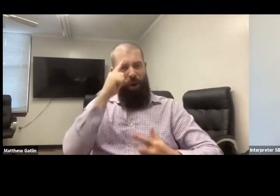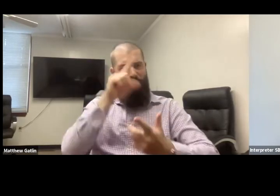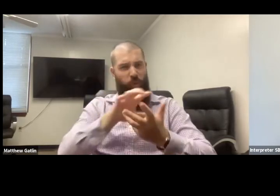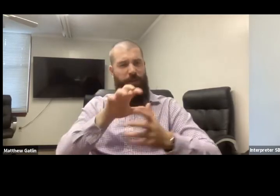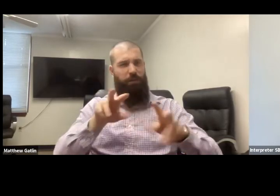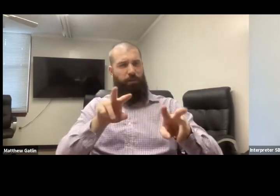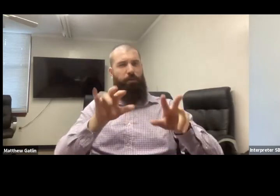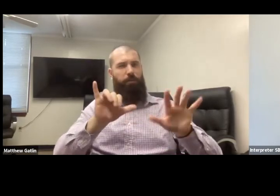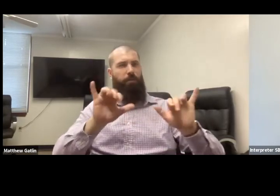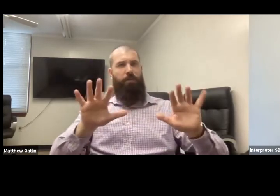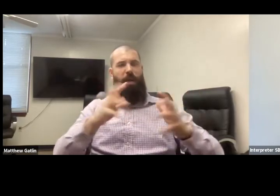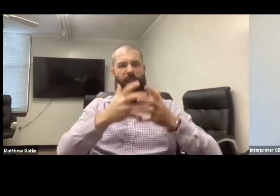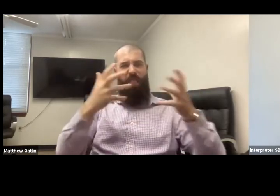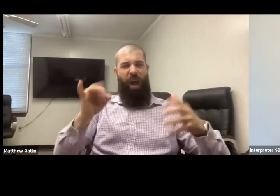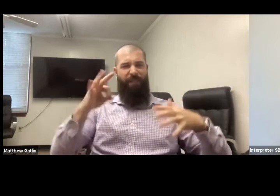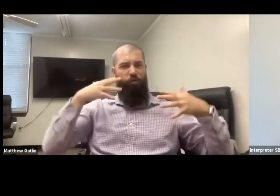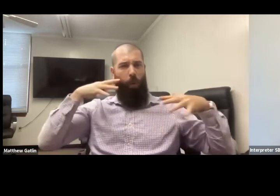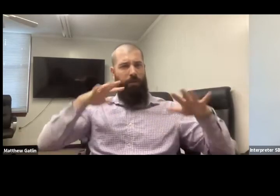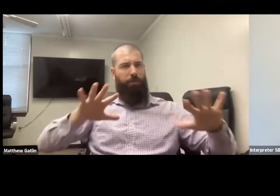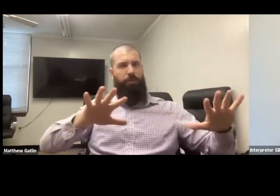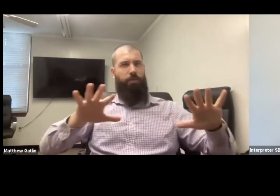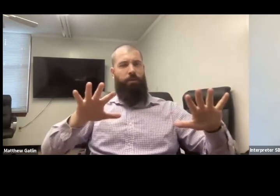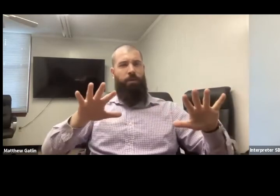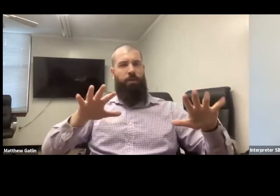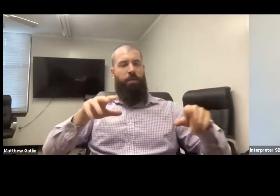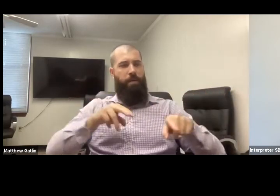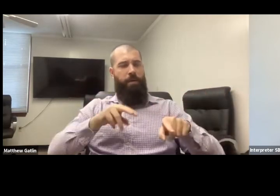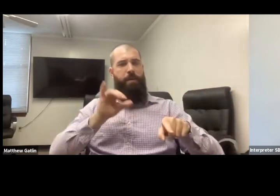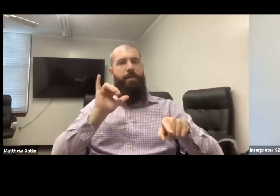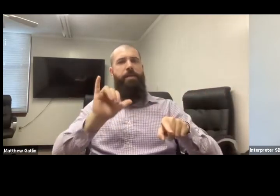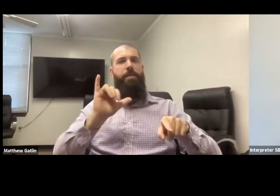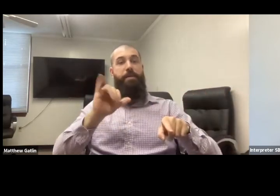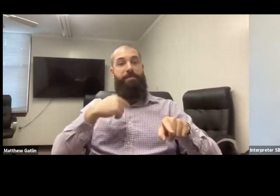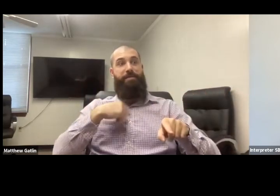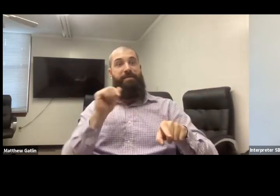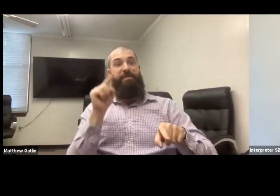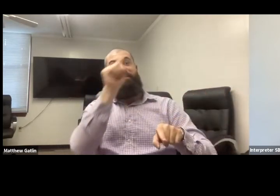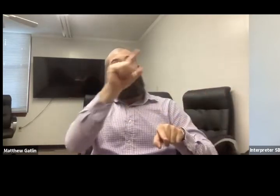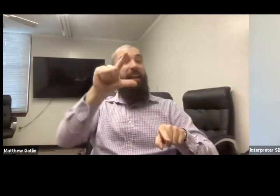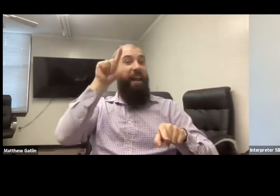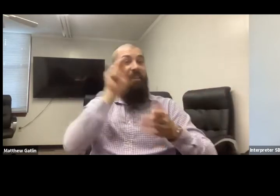it echoes, can be confusing, you know, a lot of background noise.